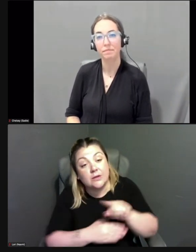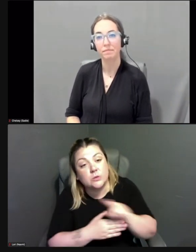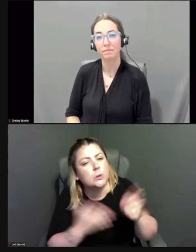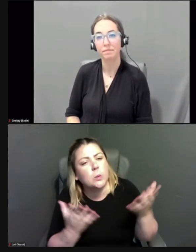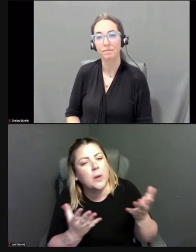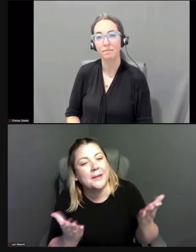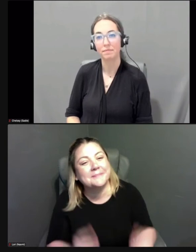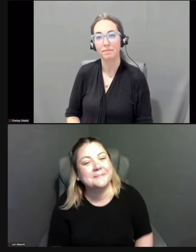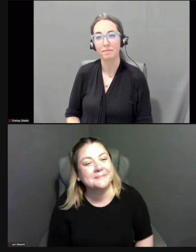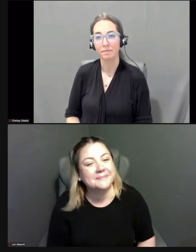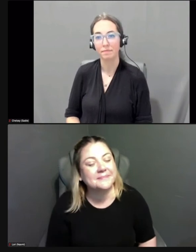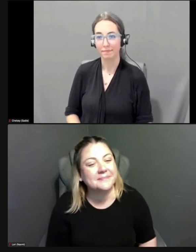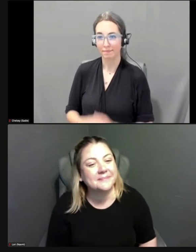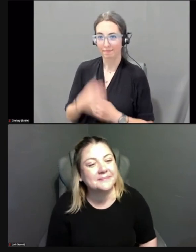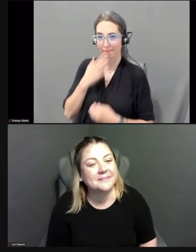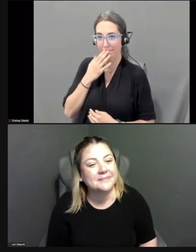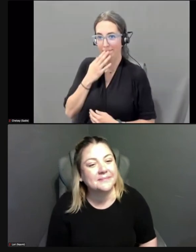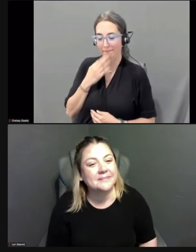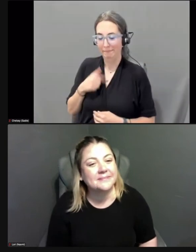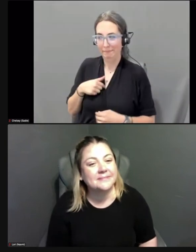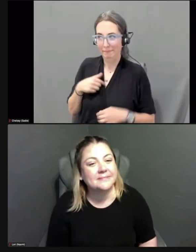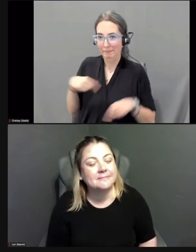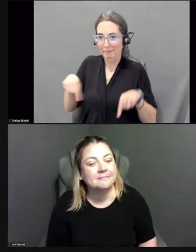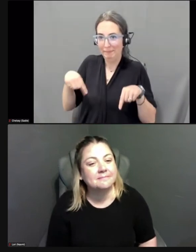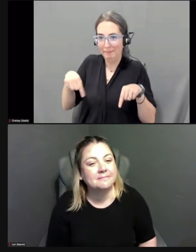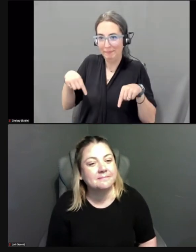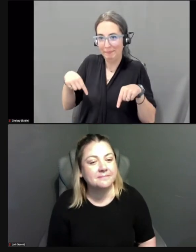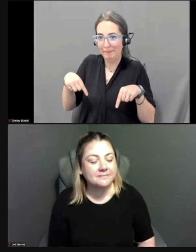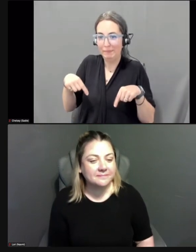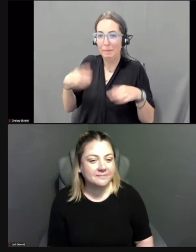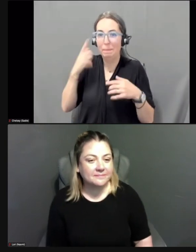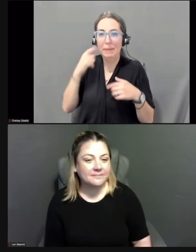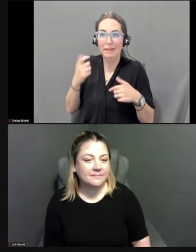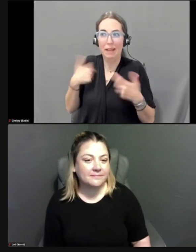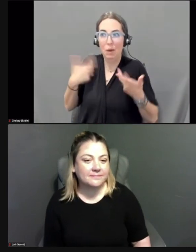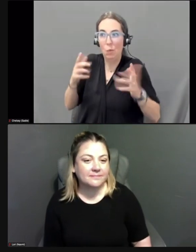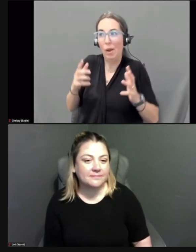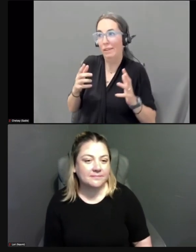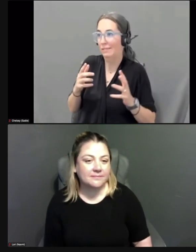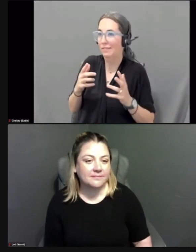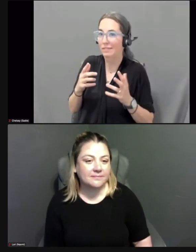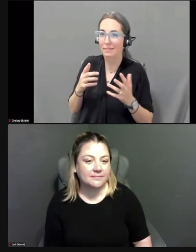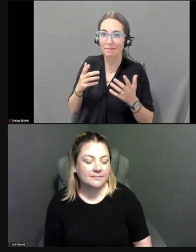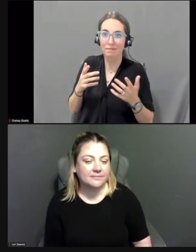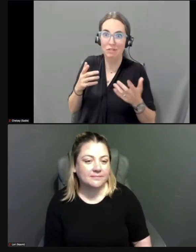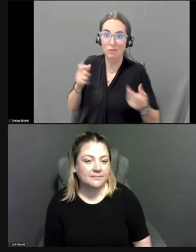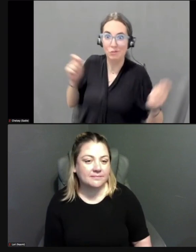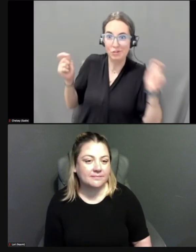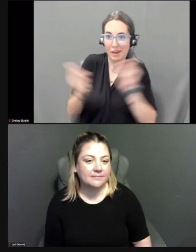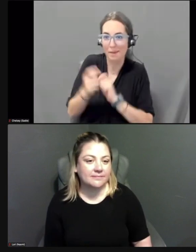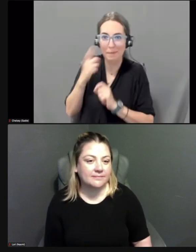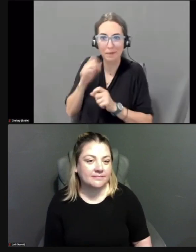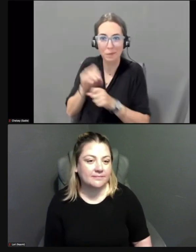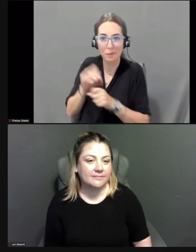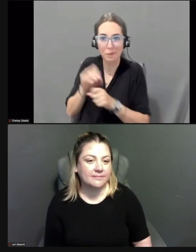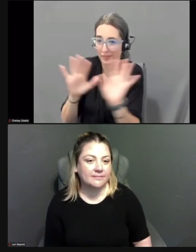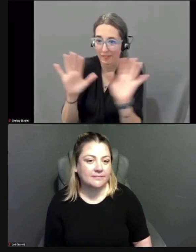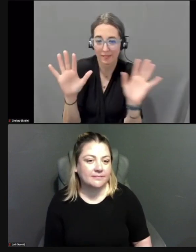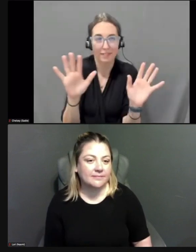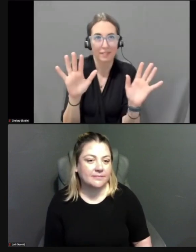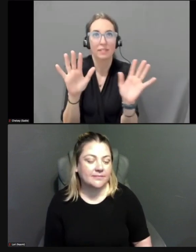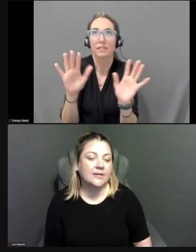kind of nervous to say, just in fear that things might change due to COVID and stuff. But I am